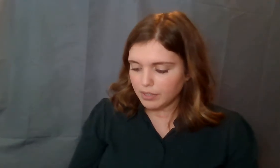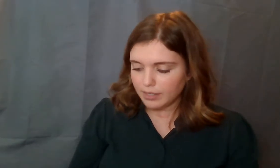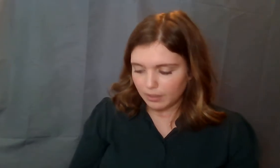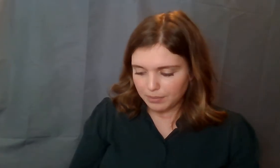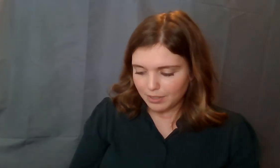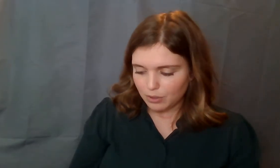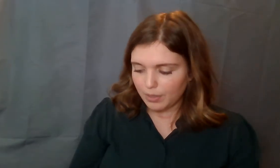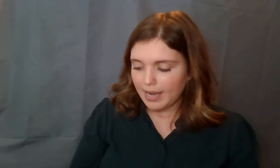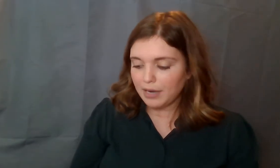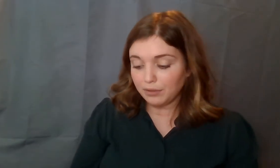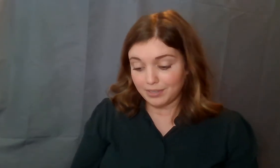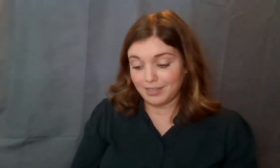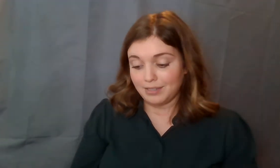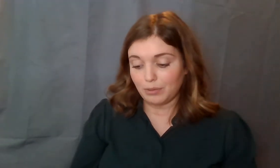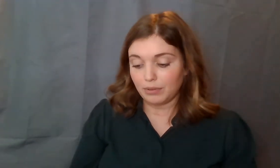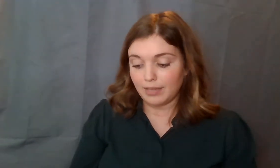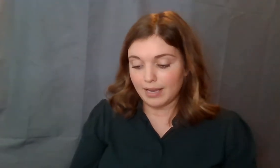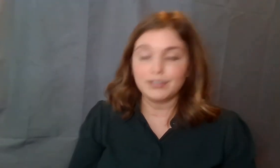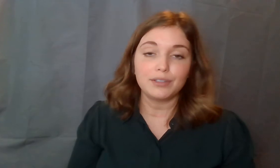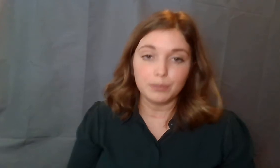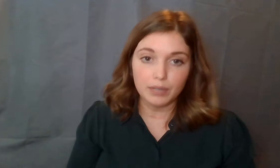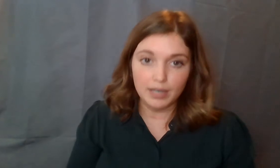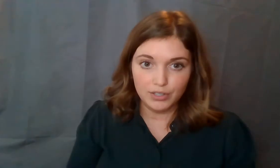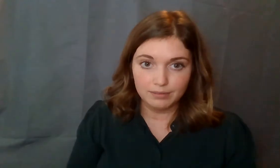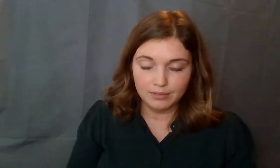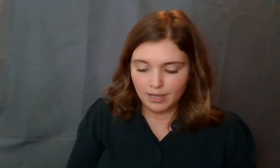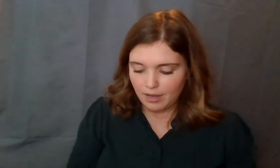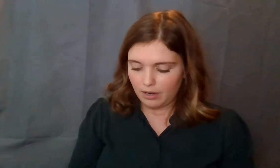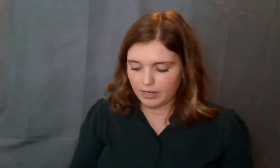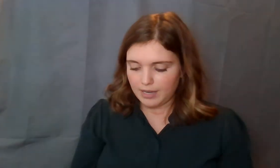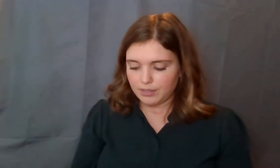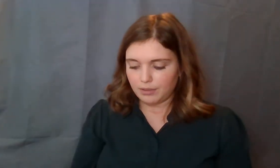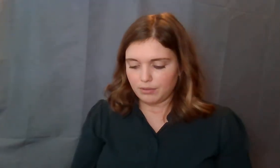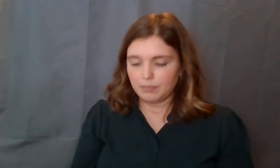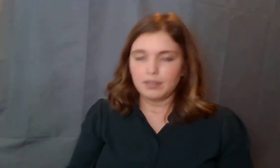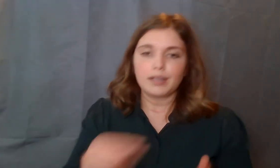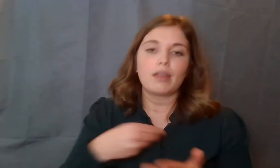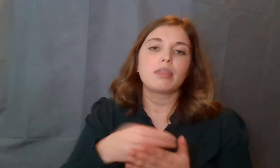pursed lips to show carelessness or lack of deliberation. All right, so this would be like,